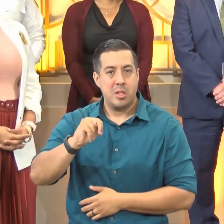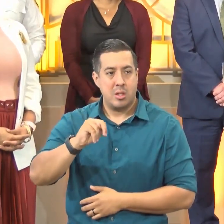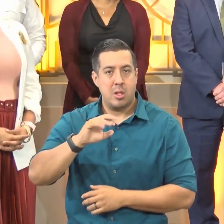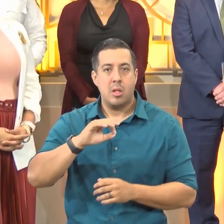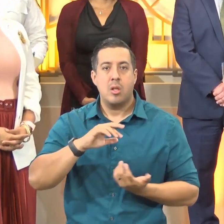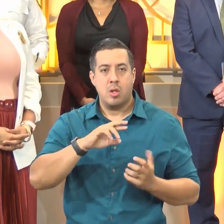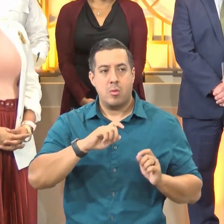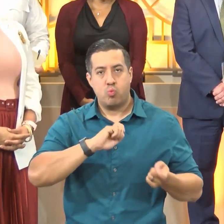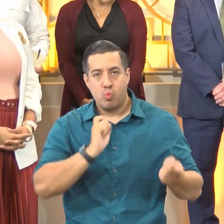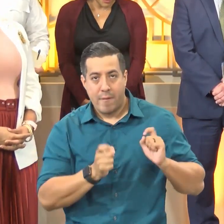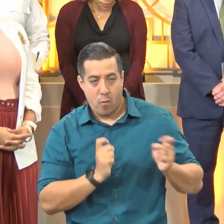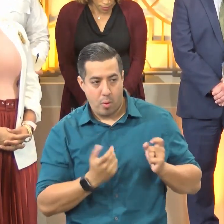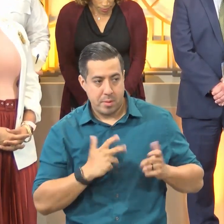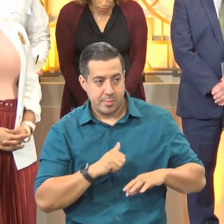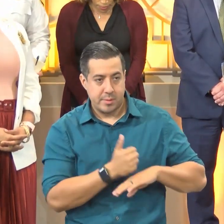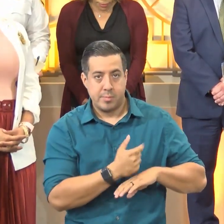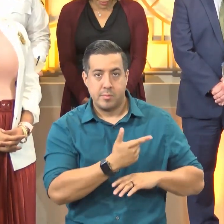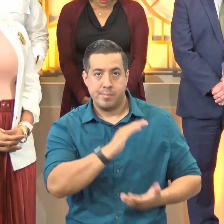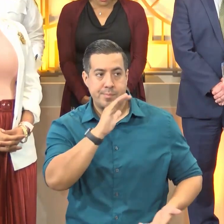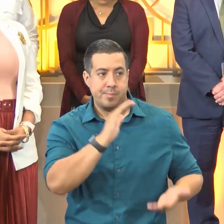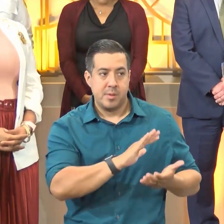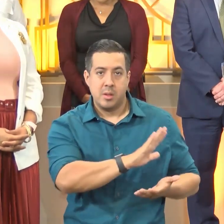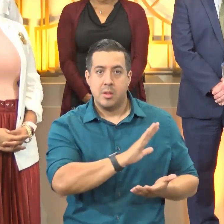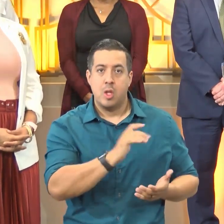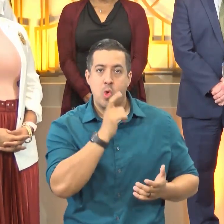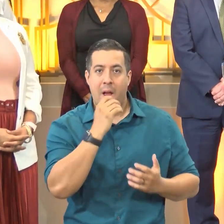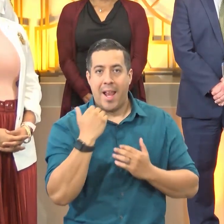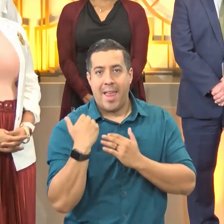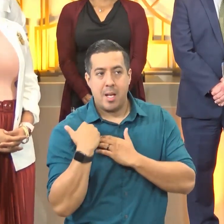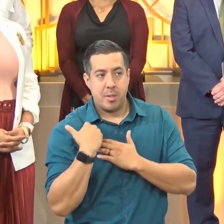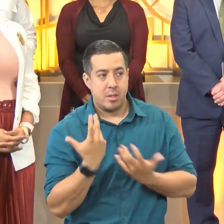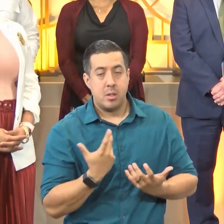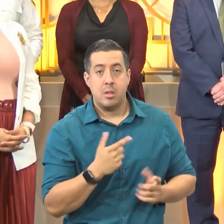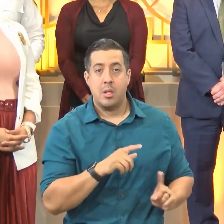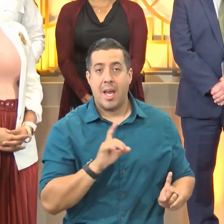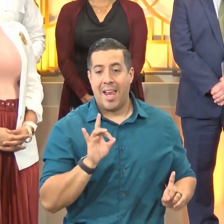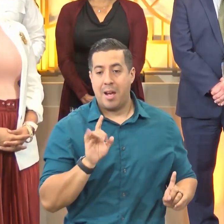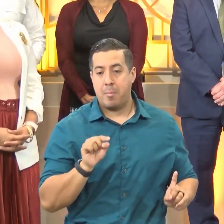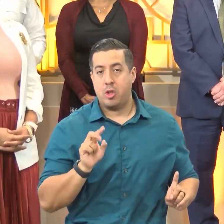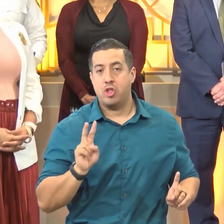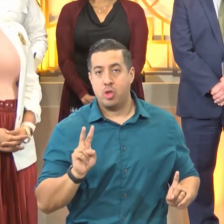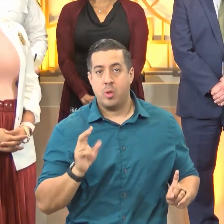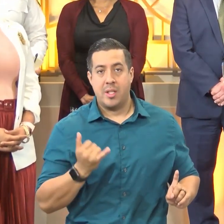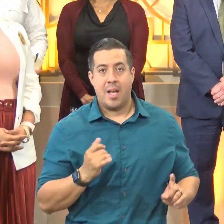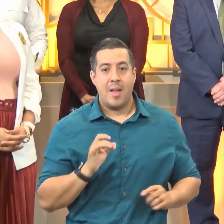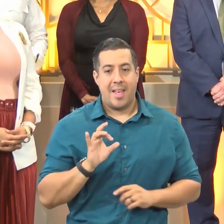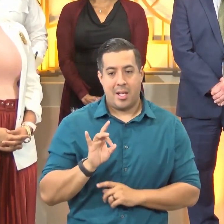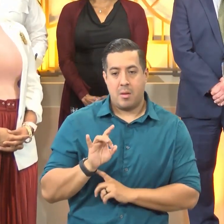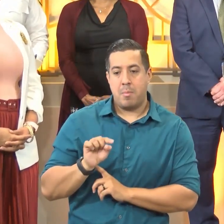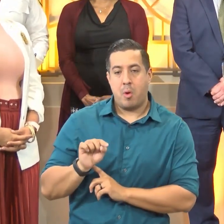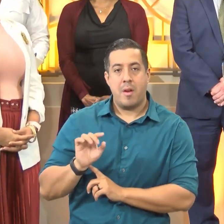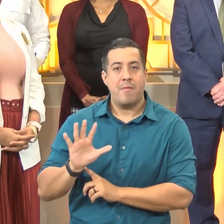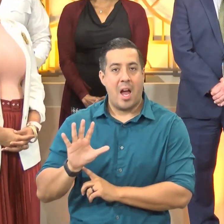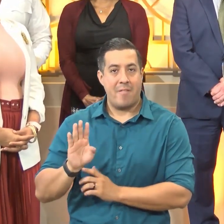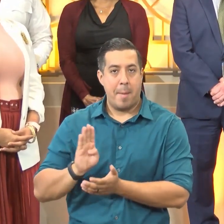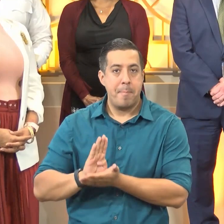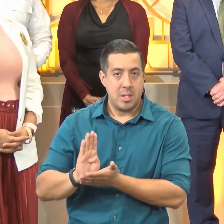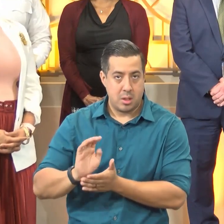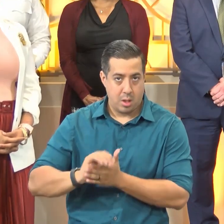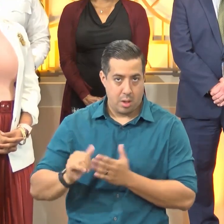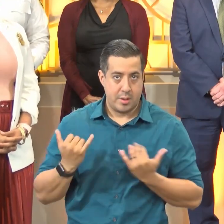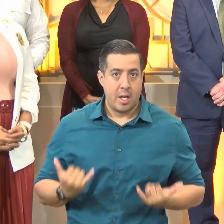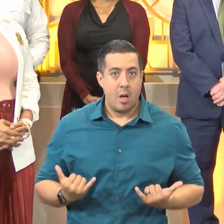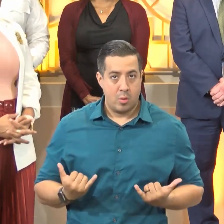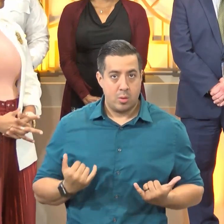2017 that reduced the city's unfunded liability from $8.2 billion to $1.5 billion. We have